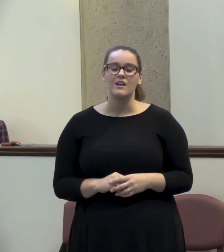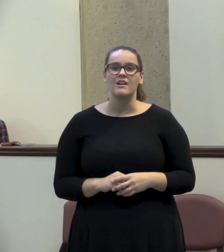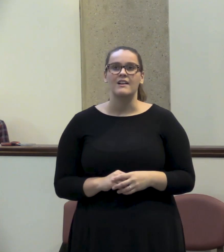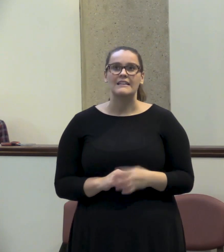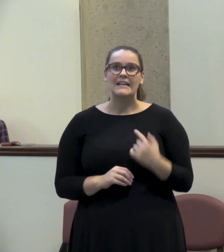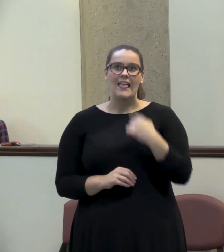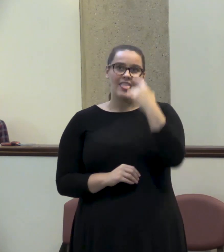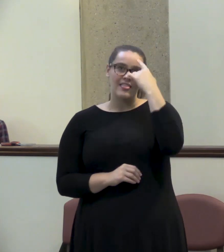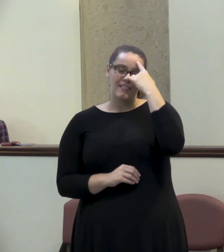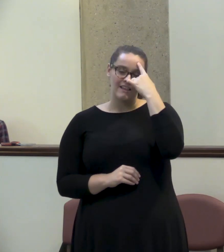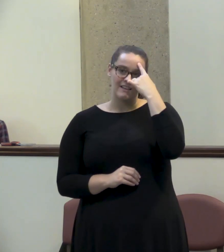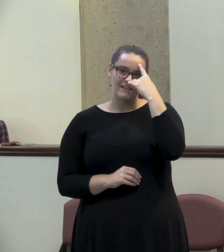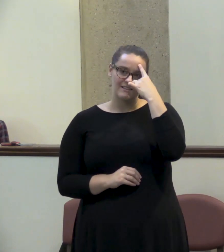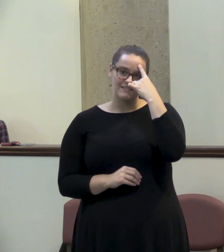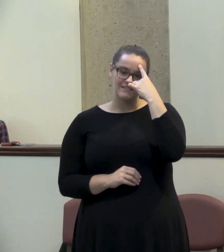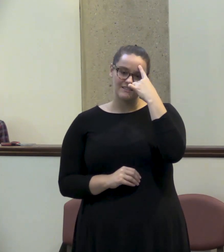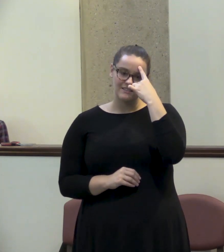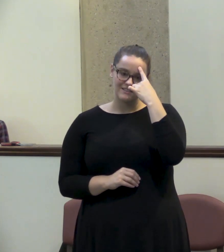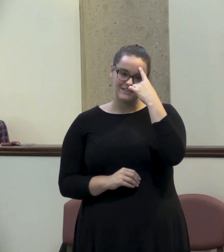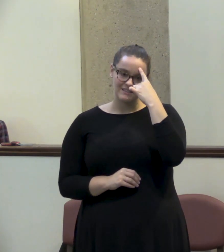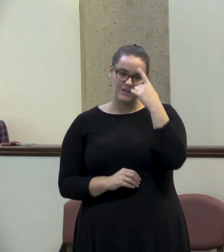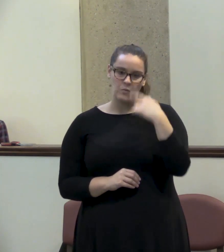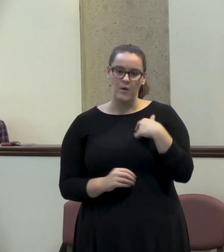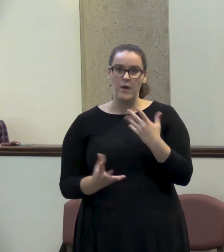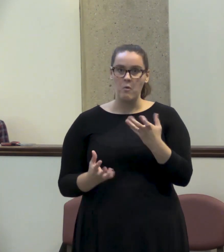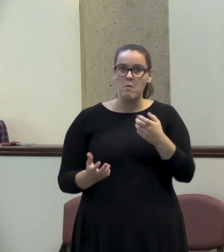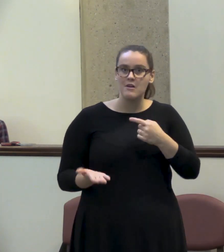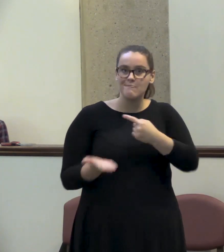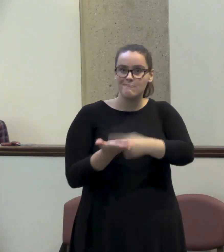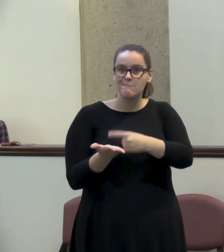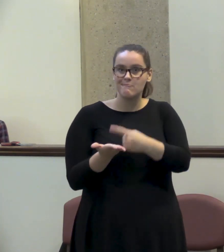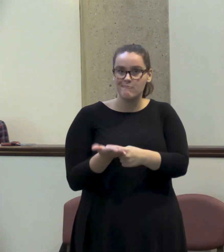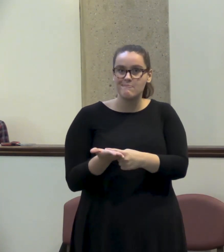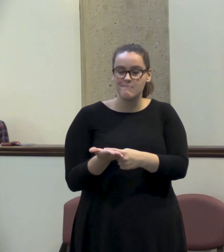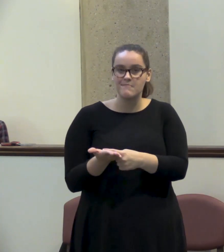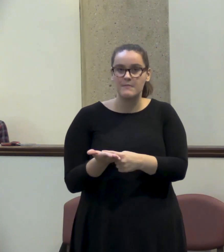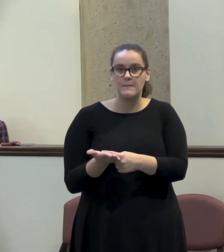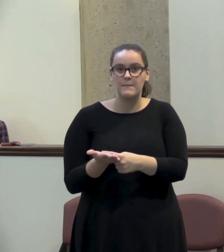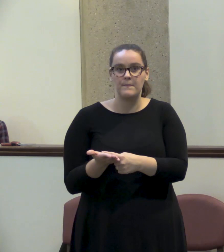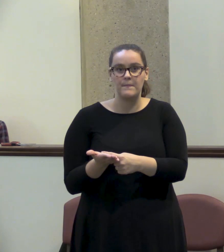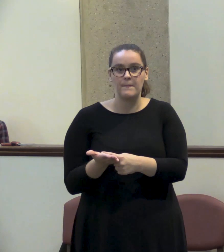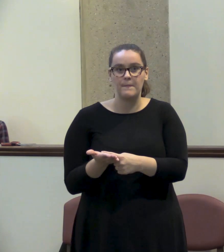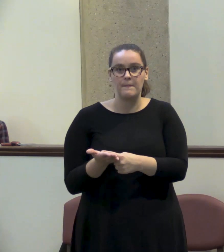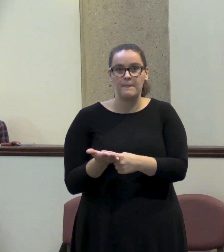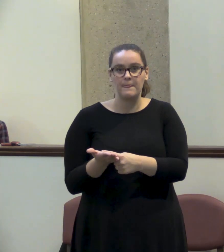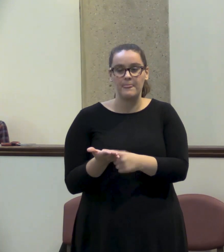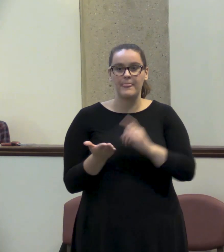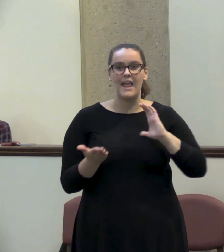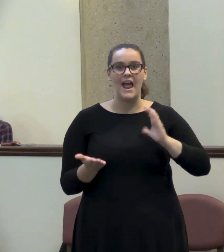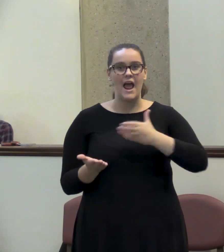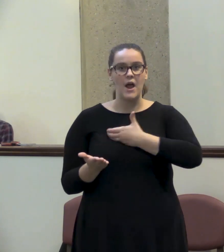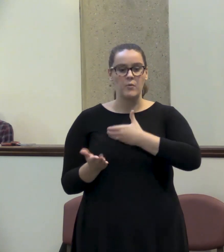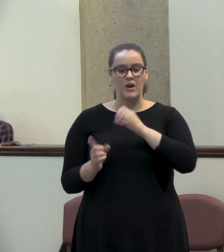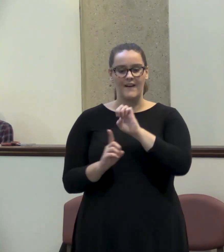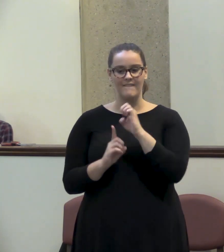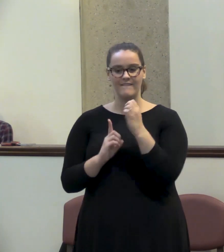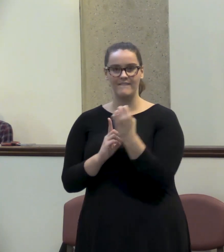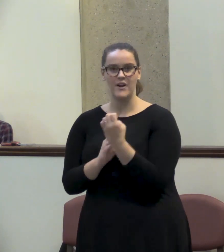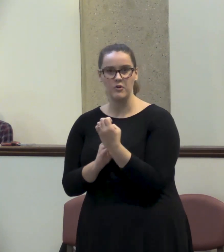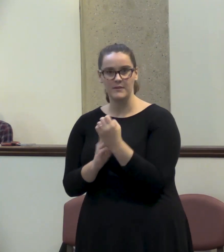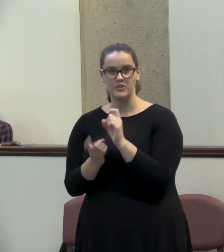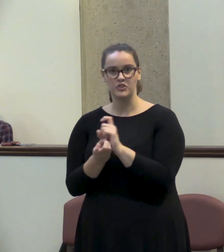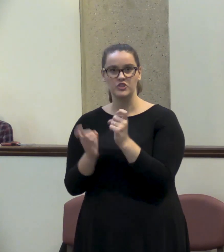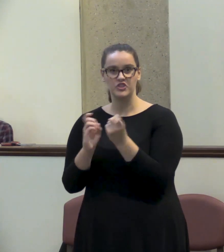the base lesson that I wanted to talk about here was that our environmental movement